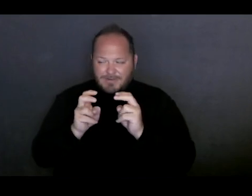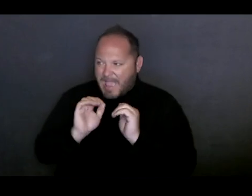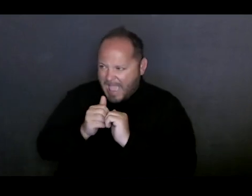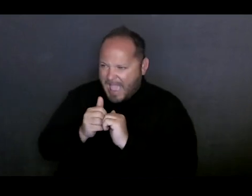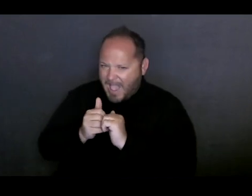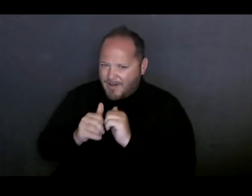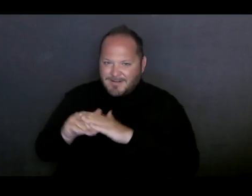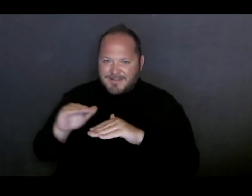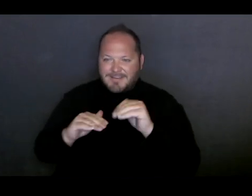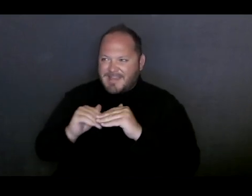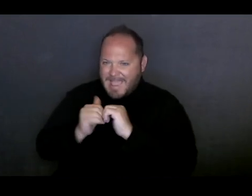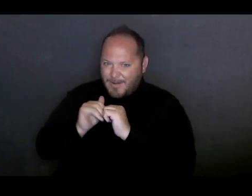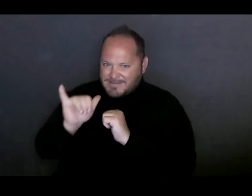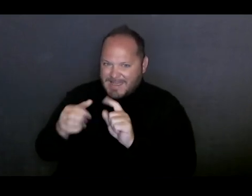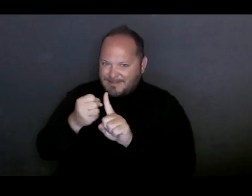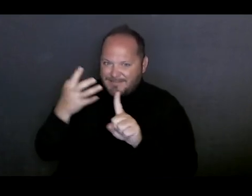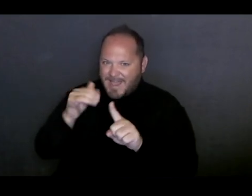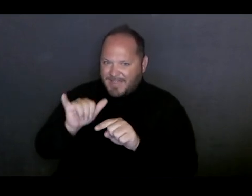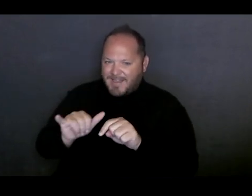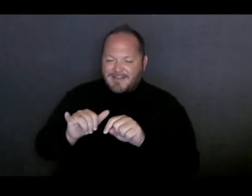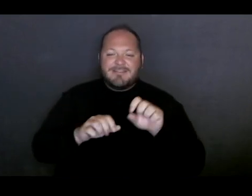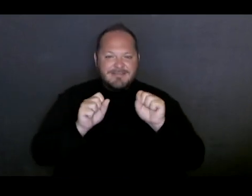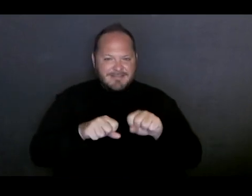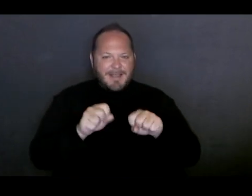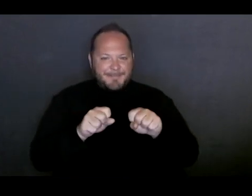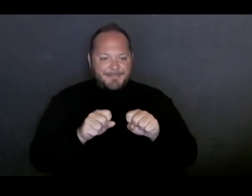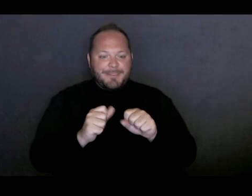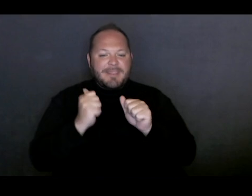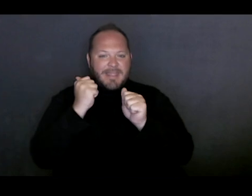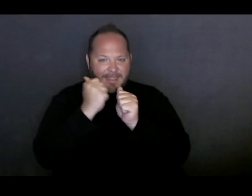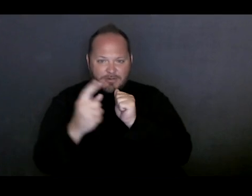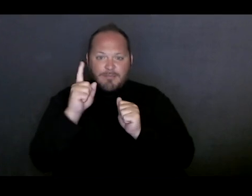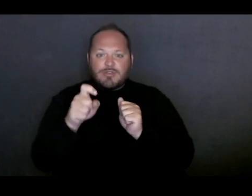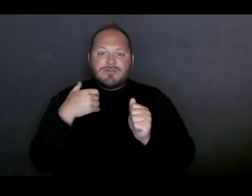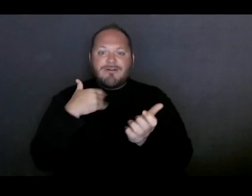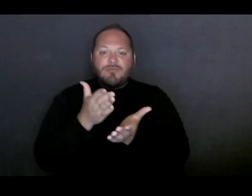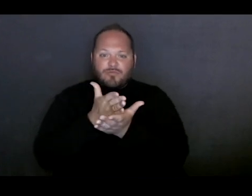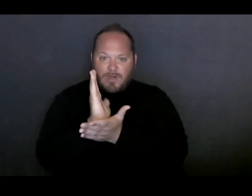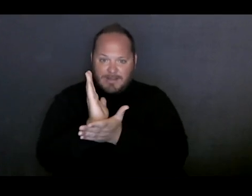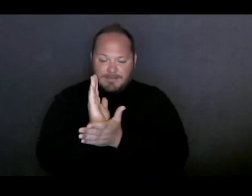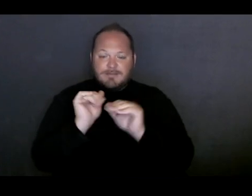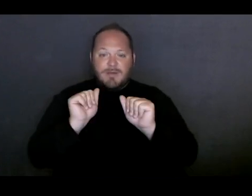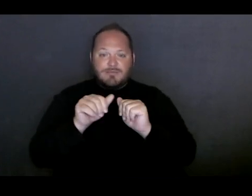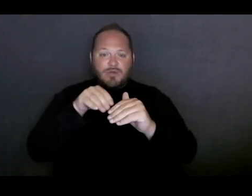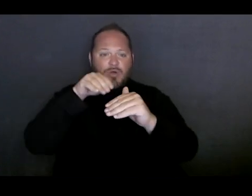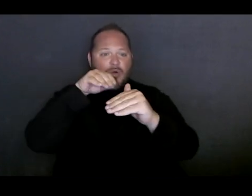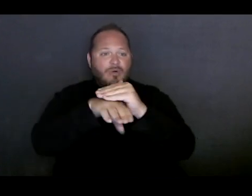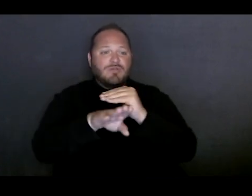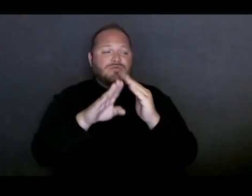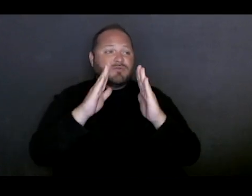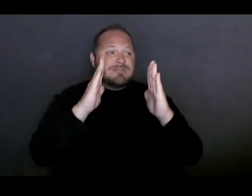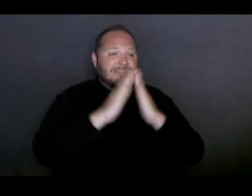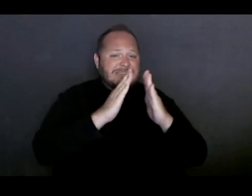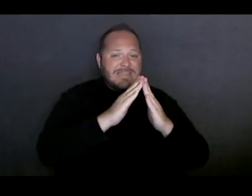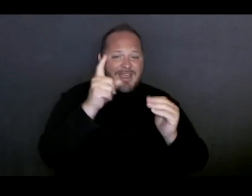yeah. So everybody should have the right to be able to go into their city or state government office if